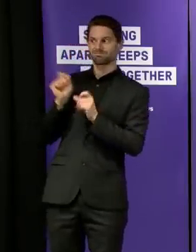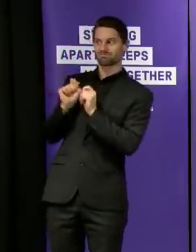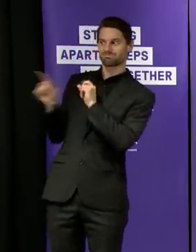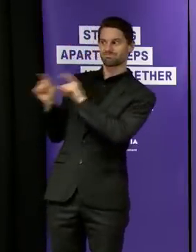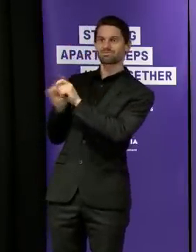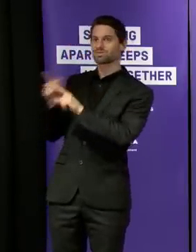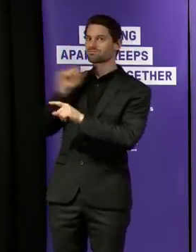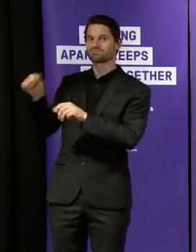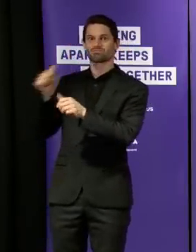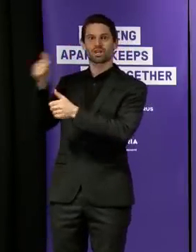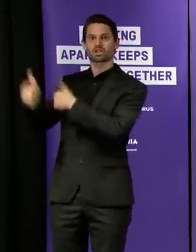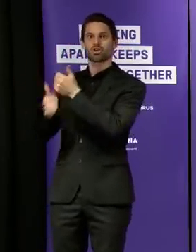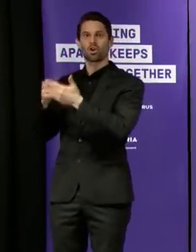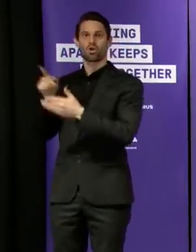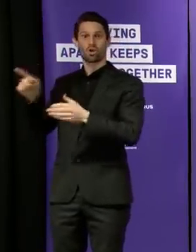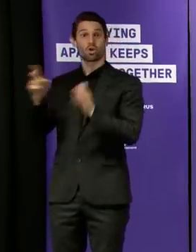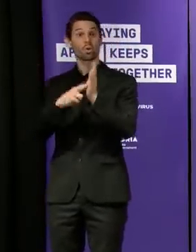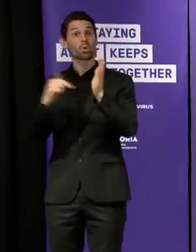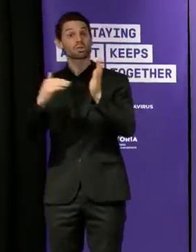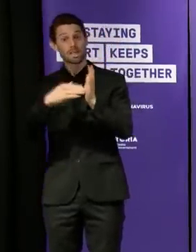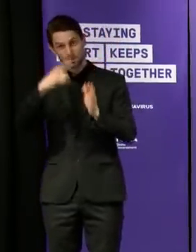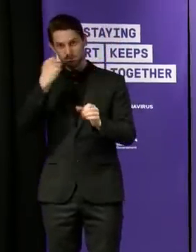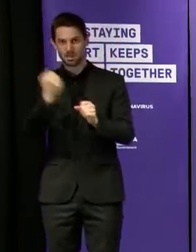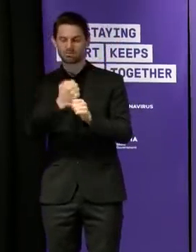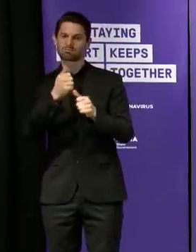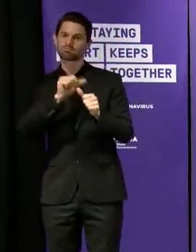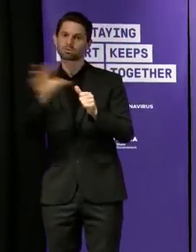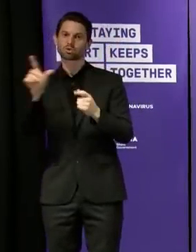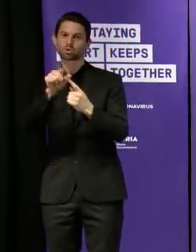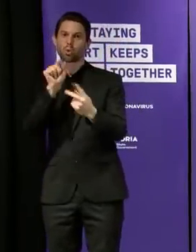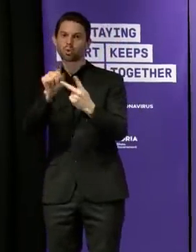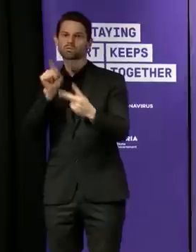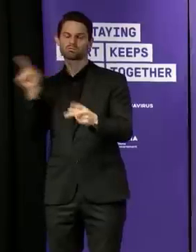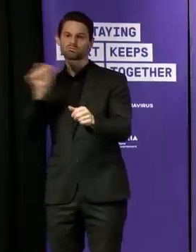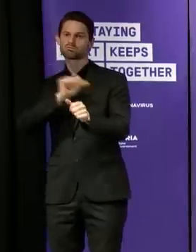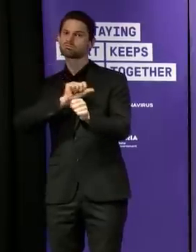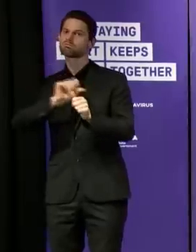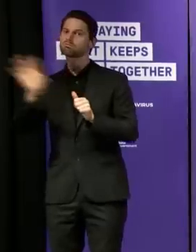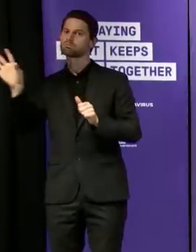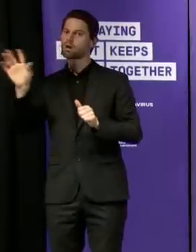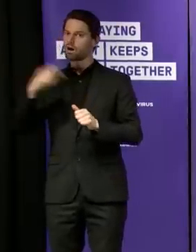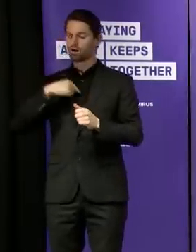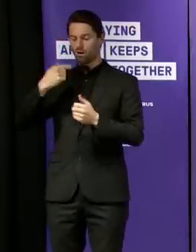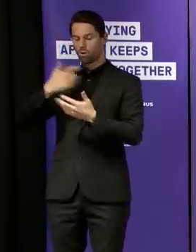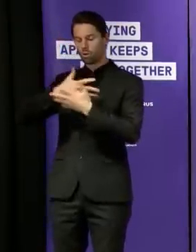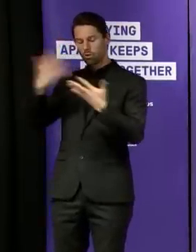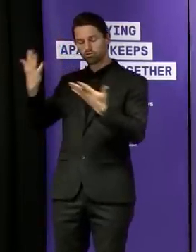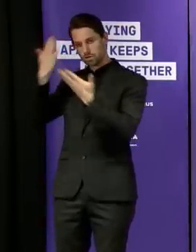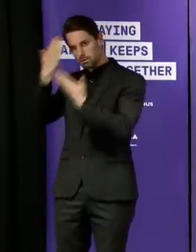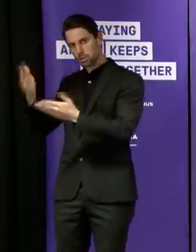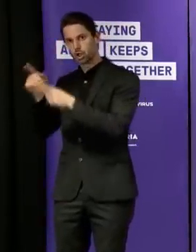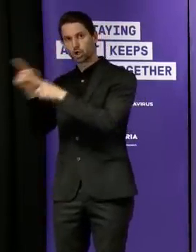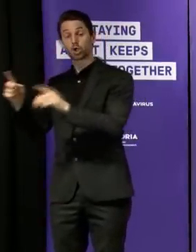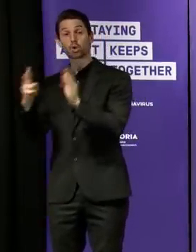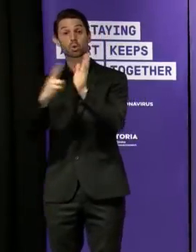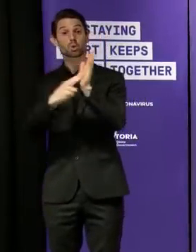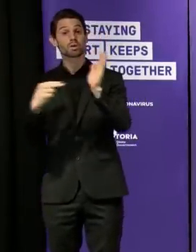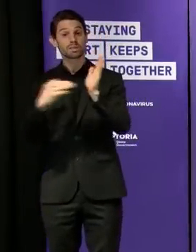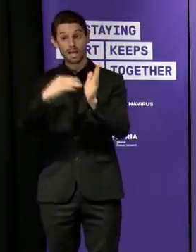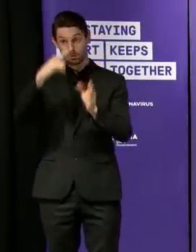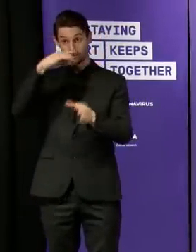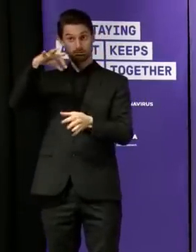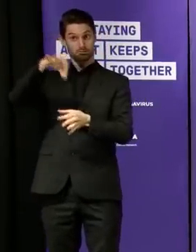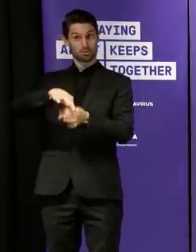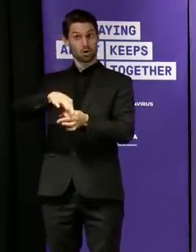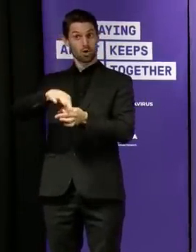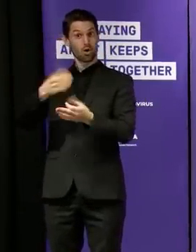such an emphatic choice. She's an outstanding person, a friend, someone that I regard very highly, and the people of New Zealand seem